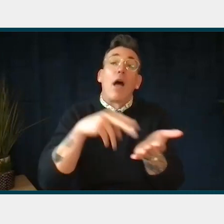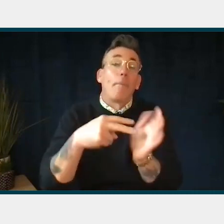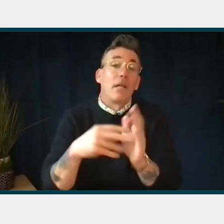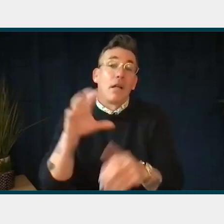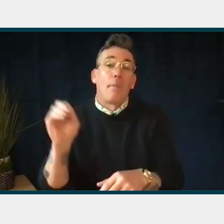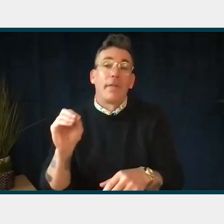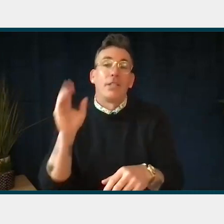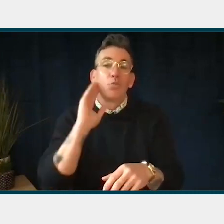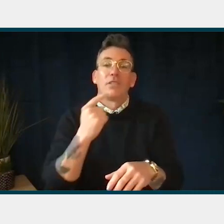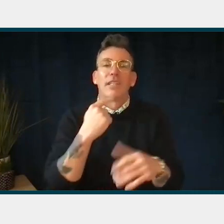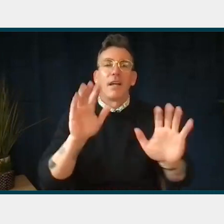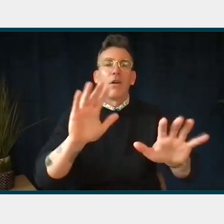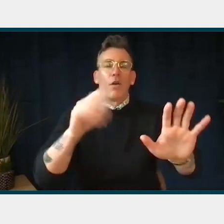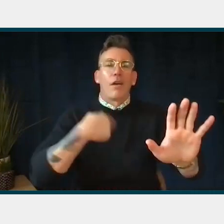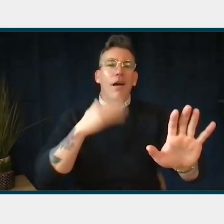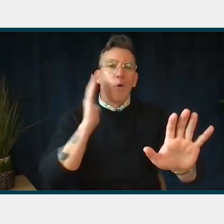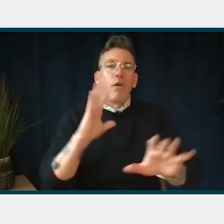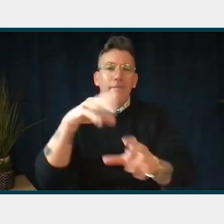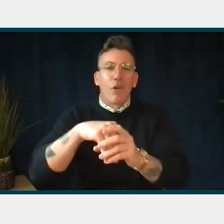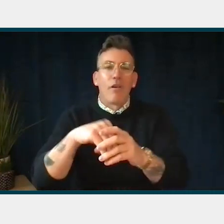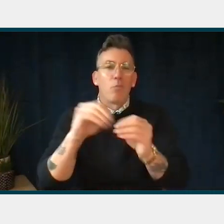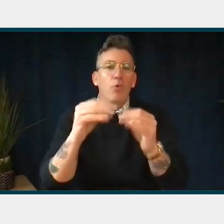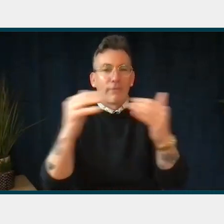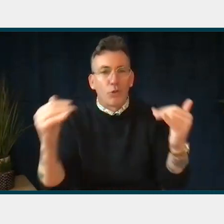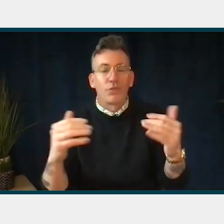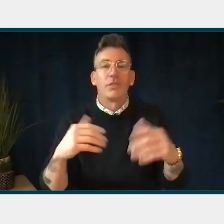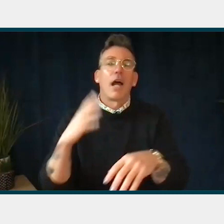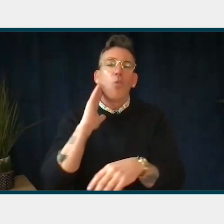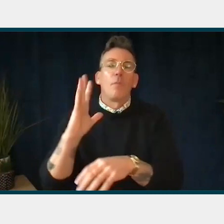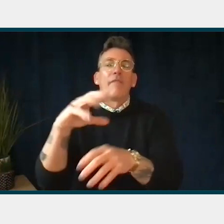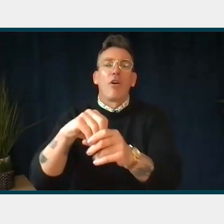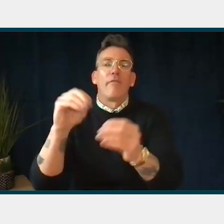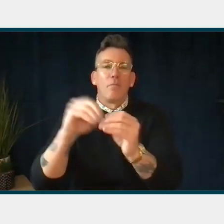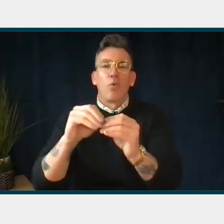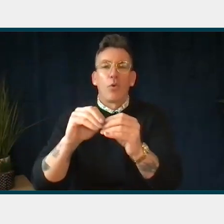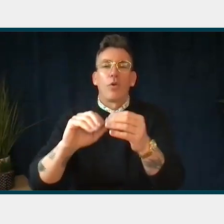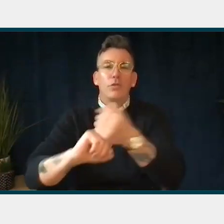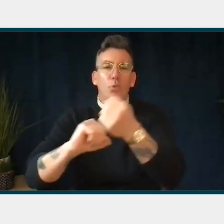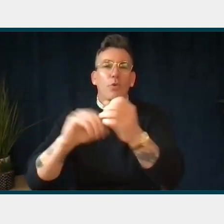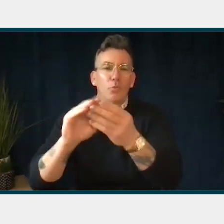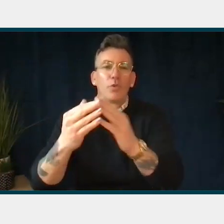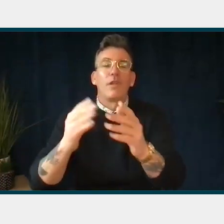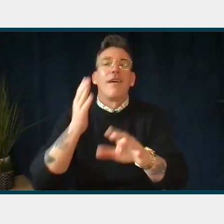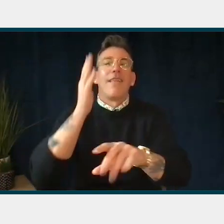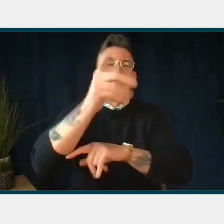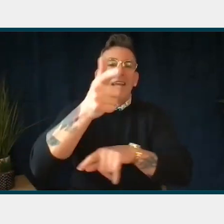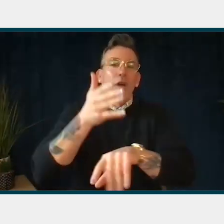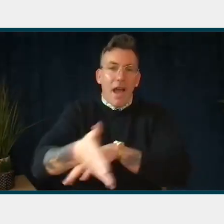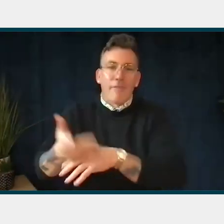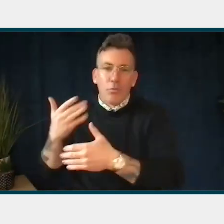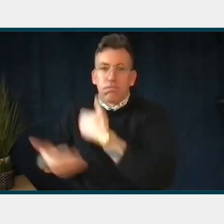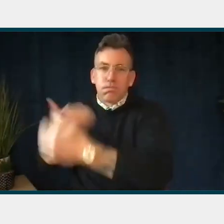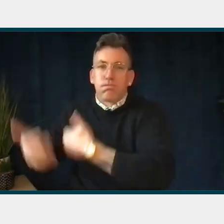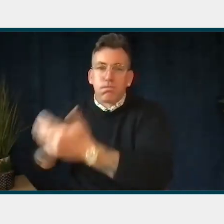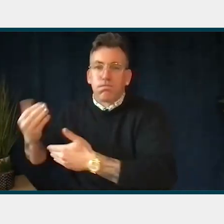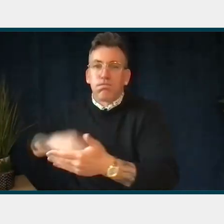Because far too often, well-meaning companies will say, "Oh no, we'll get the diversity mission. We'll involve